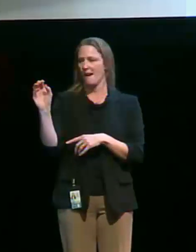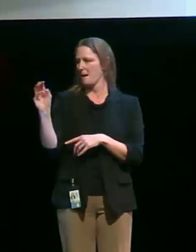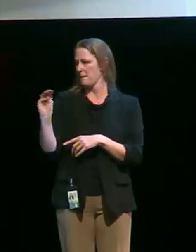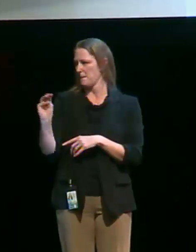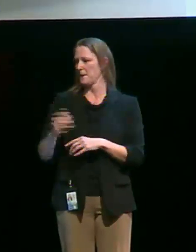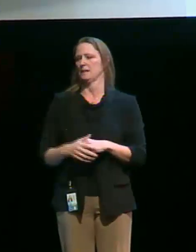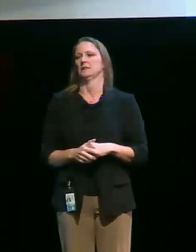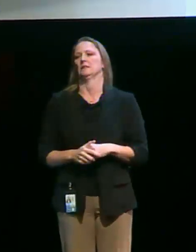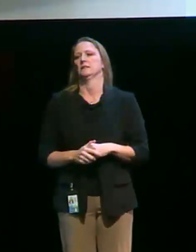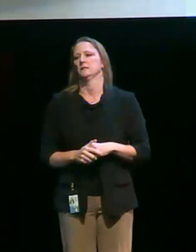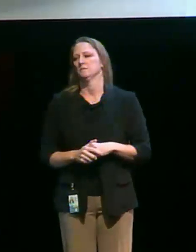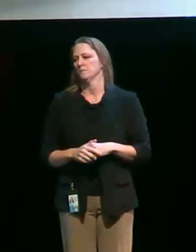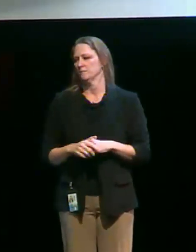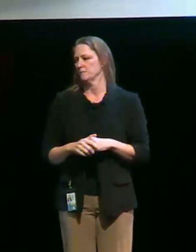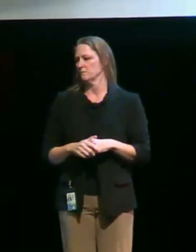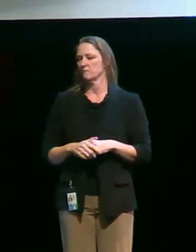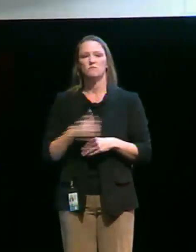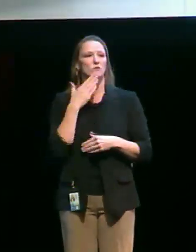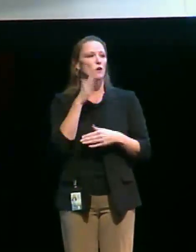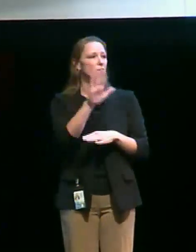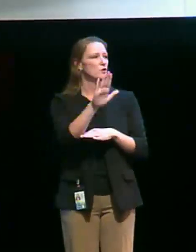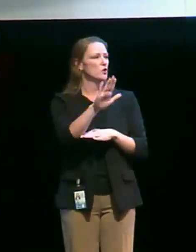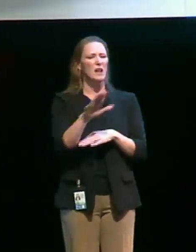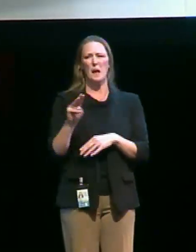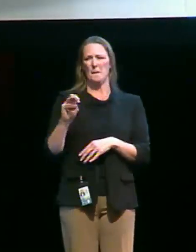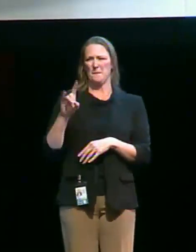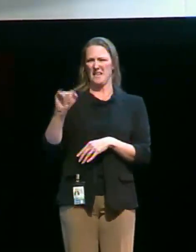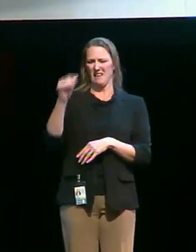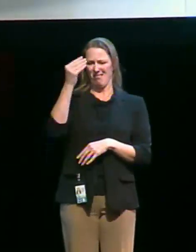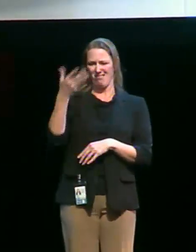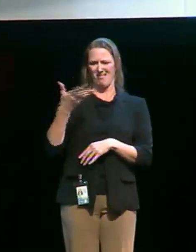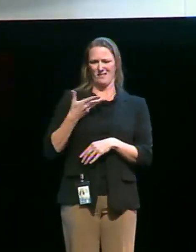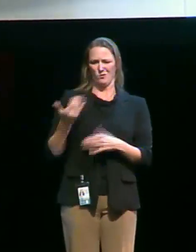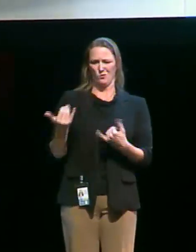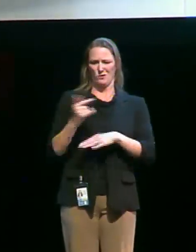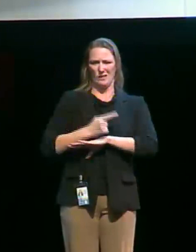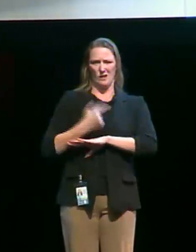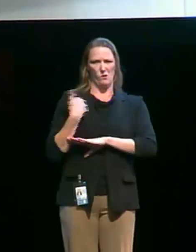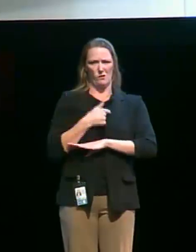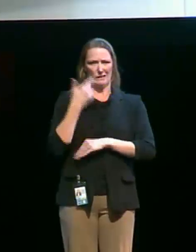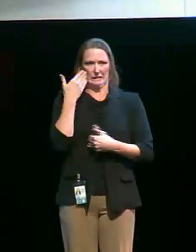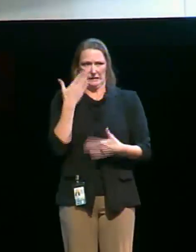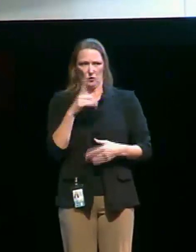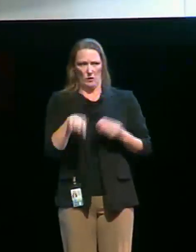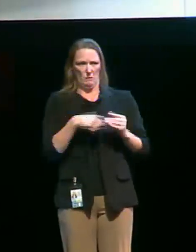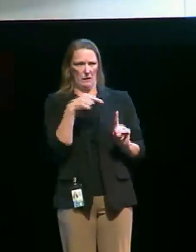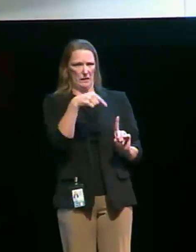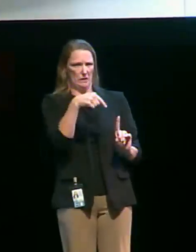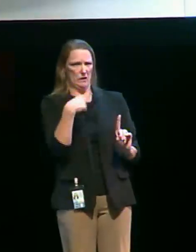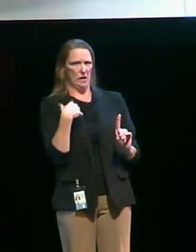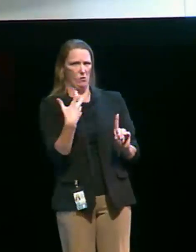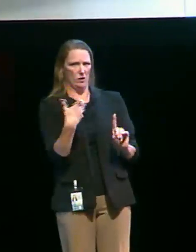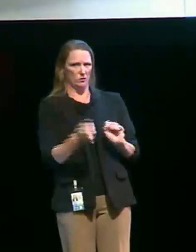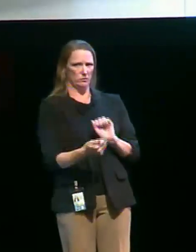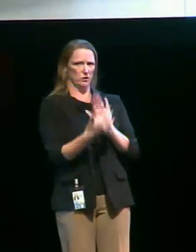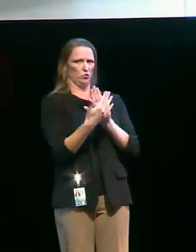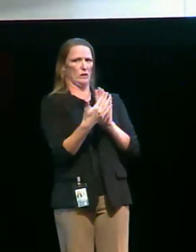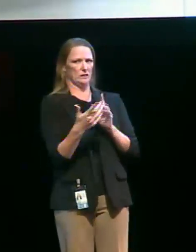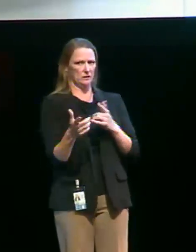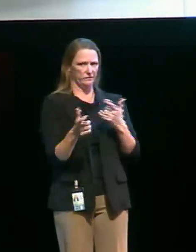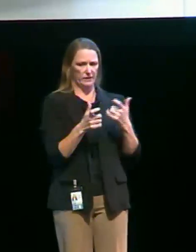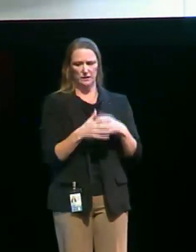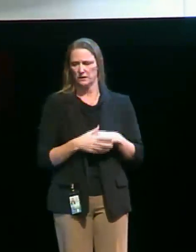Good afternoon. The media brought to our attention today something we were not aware of, and I want to address this.